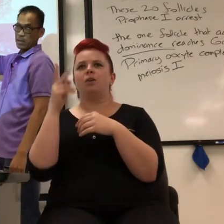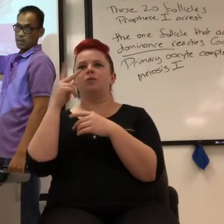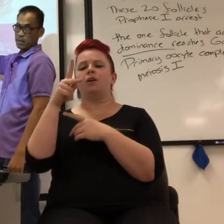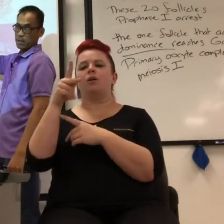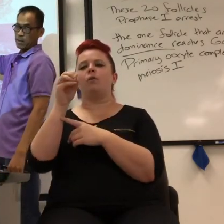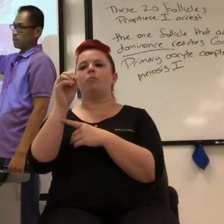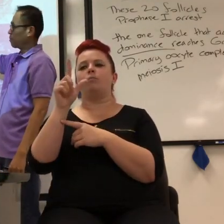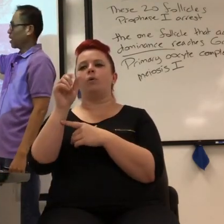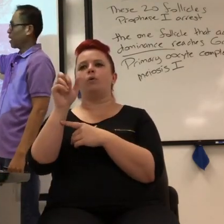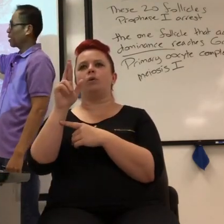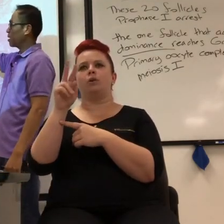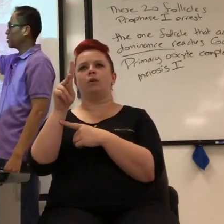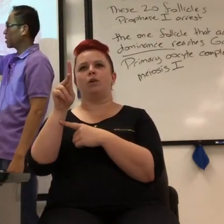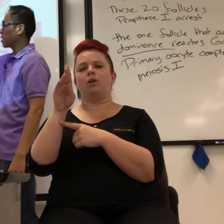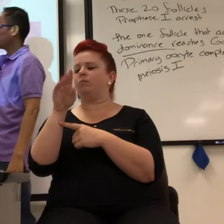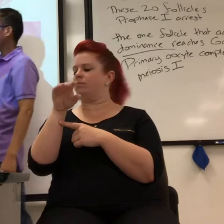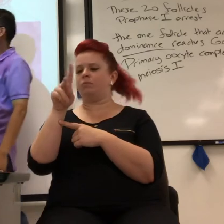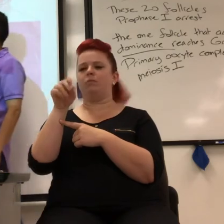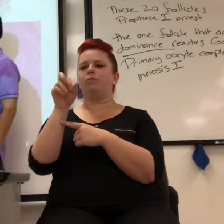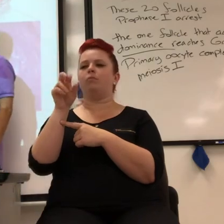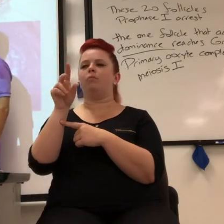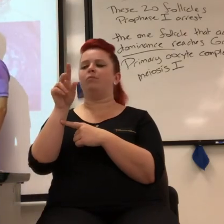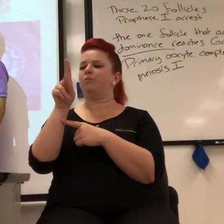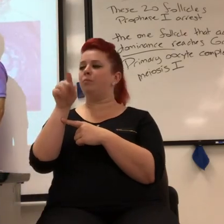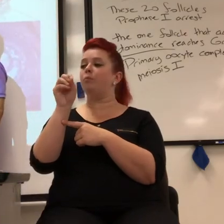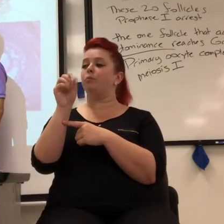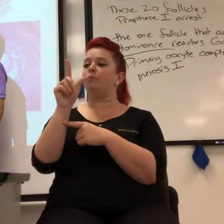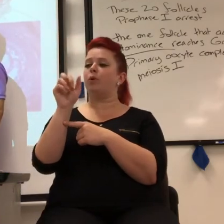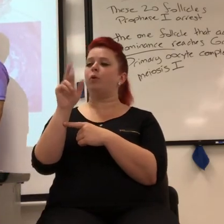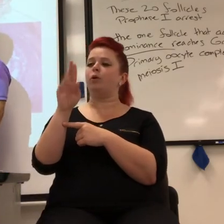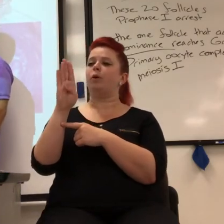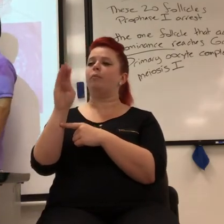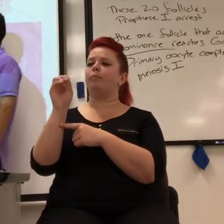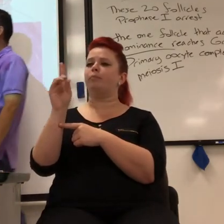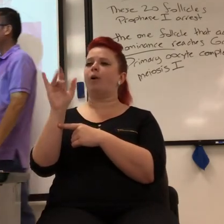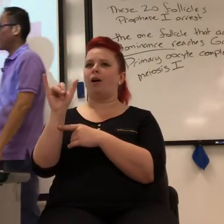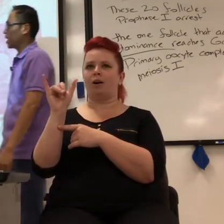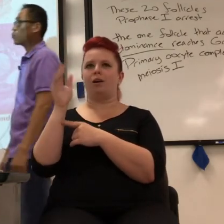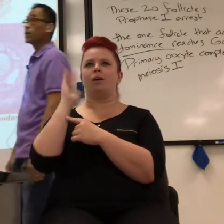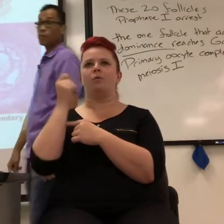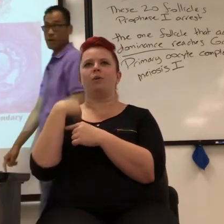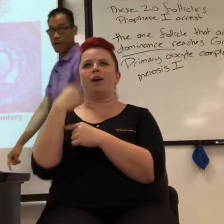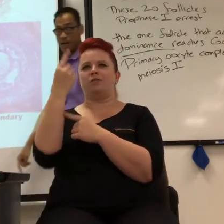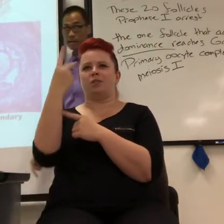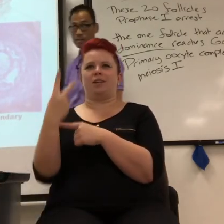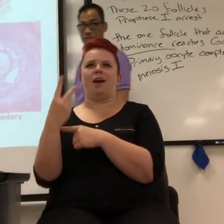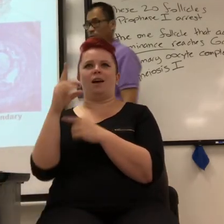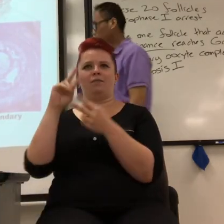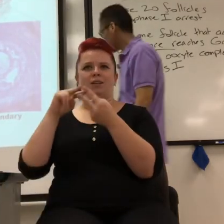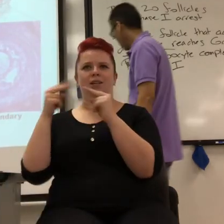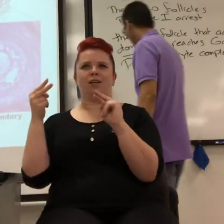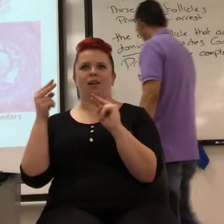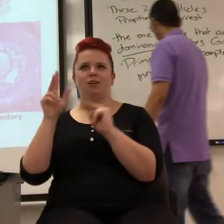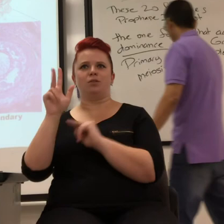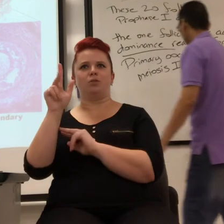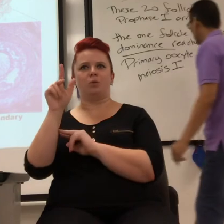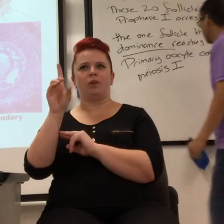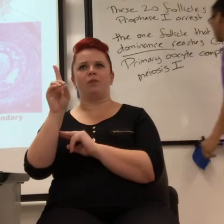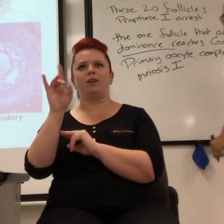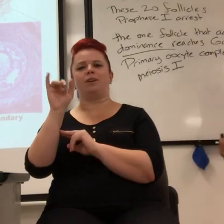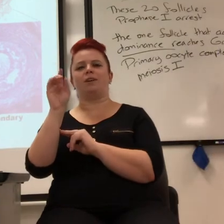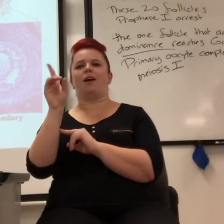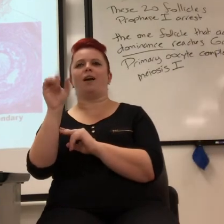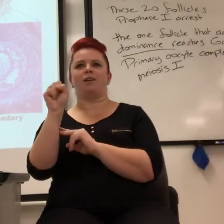body. Okay, it's going to contain half the DNA, 23 dyads. So it looks something like